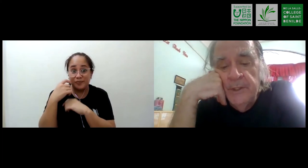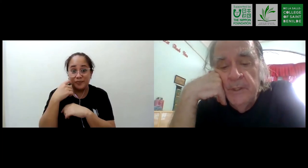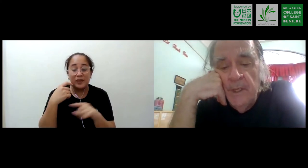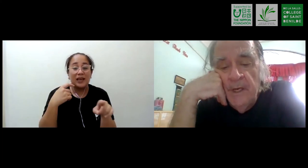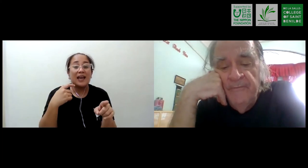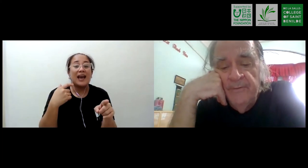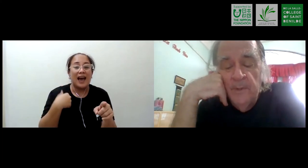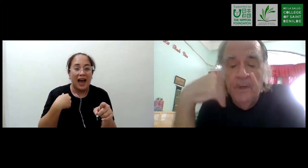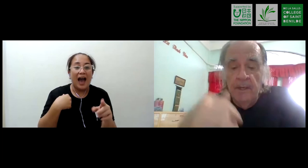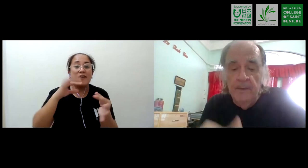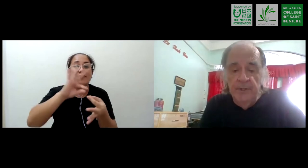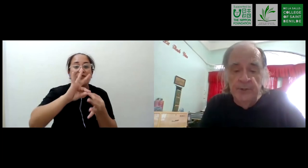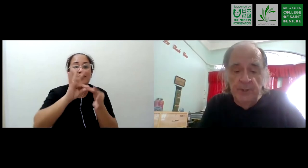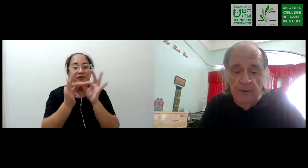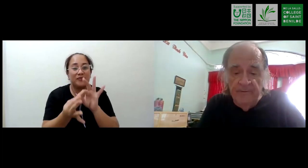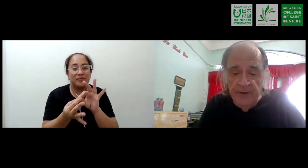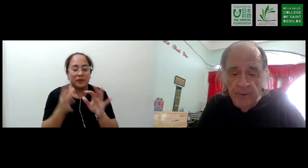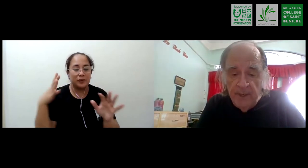translation of, let me just show you very quickly.